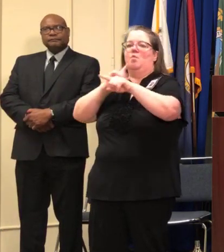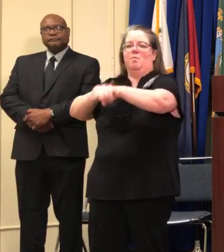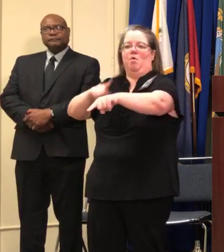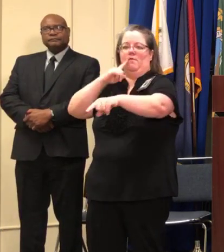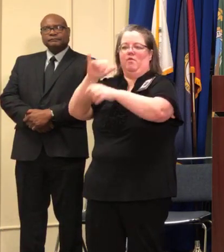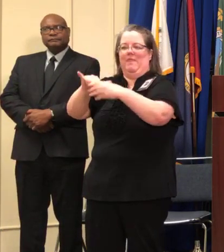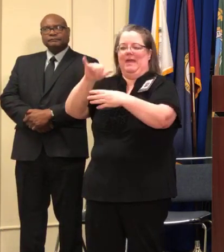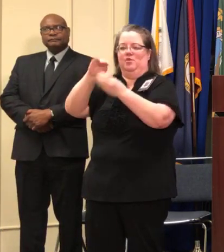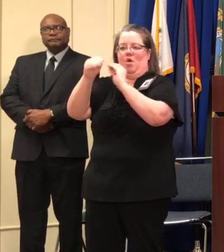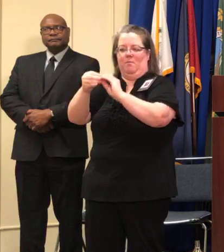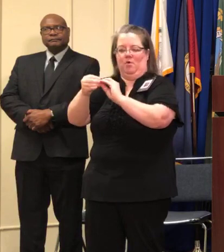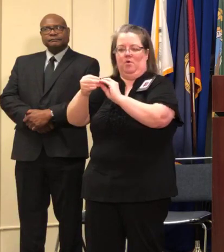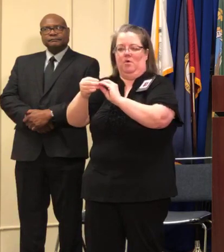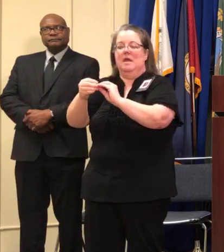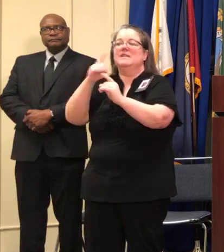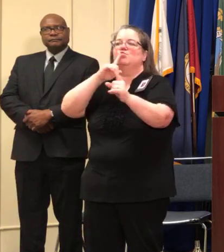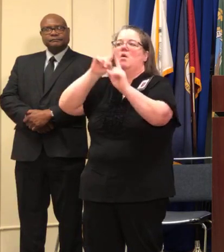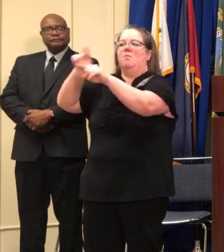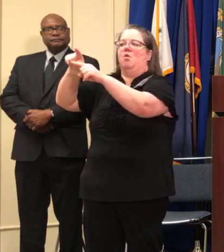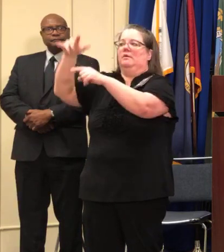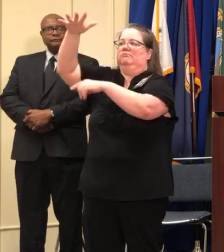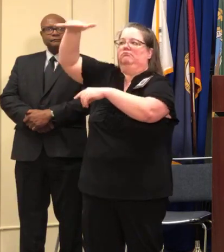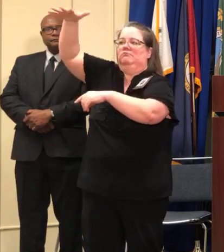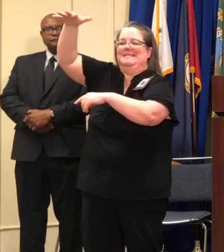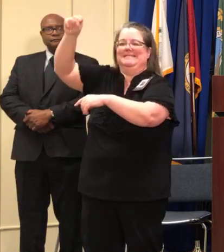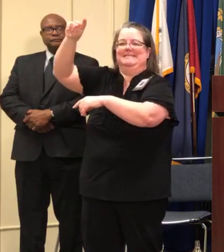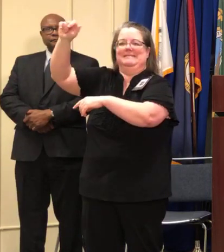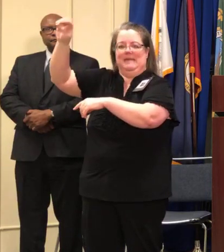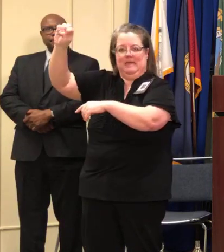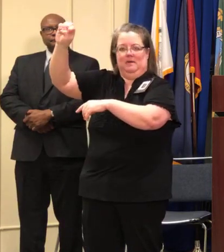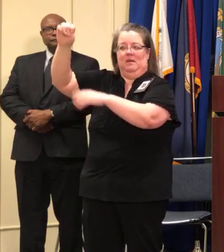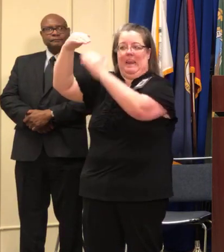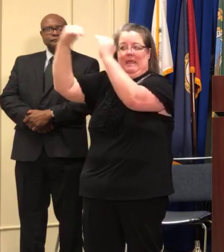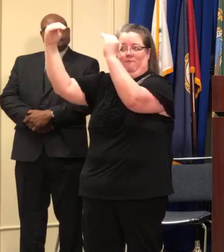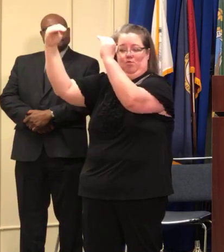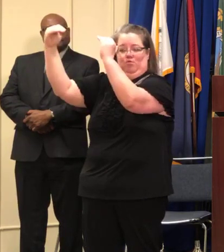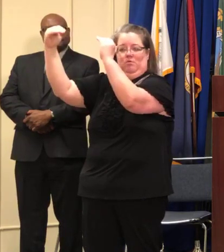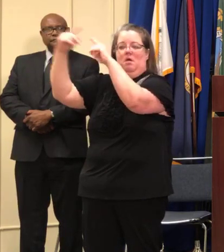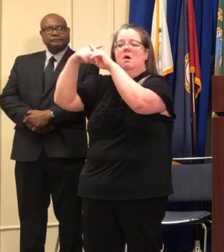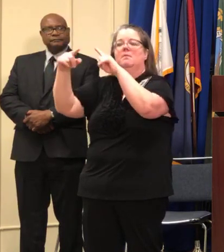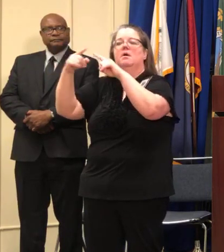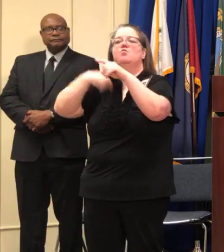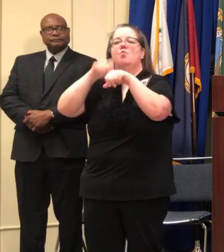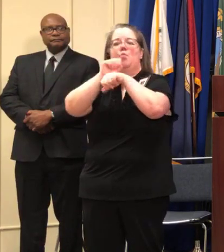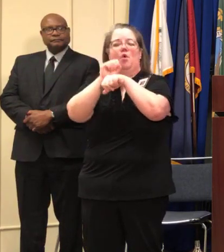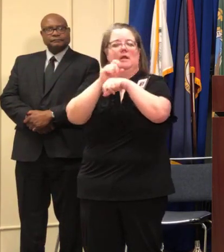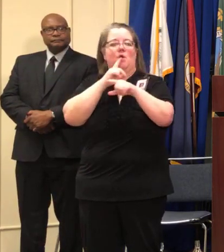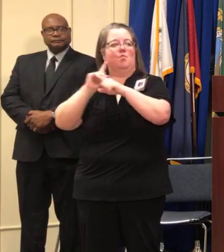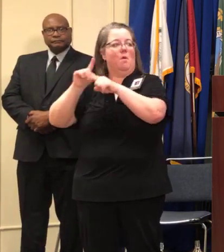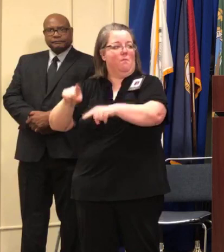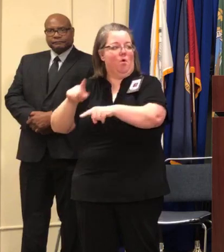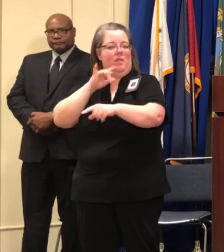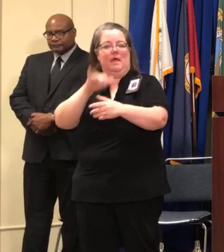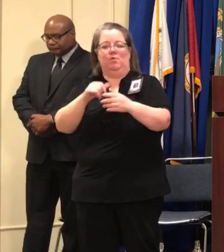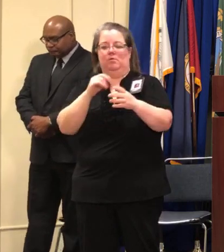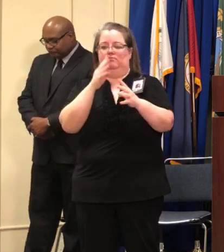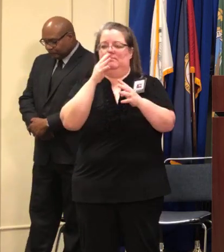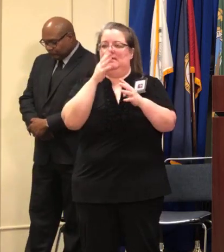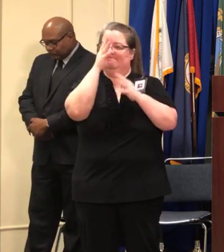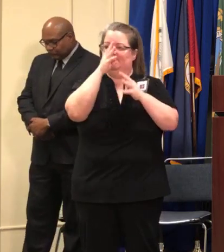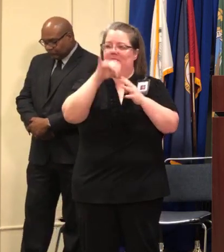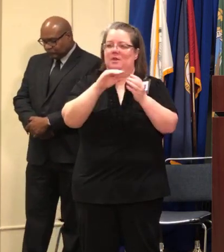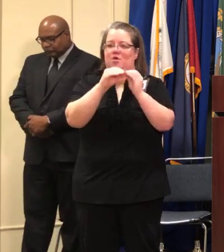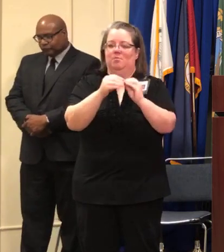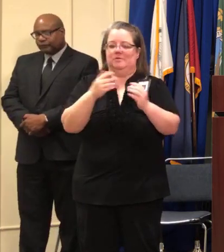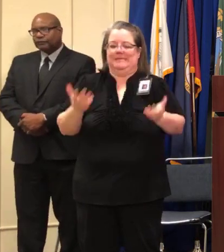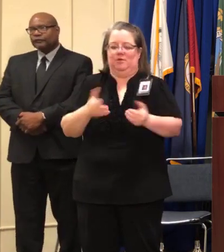number. They're reporting it at the statewide level, and they've been working on a report that will generate those numbers for us at